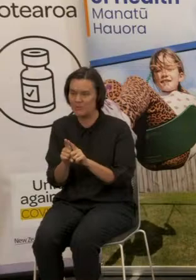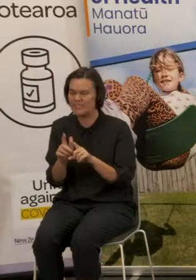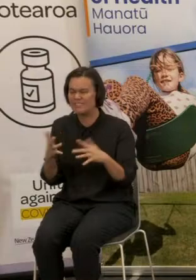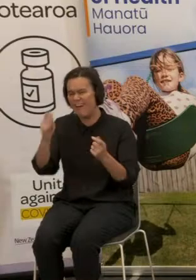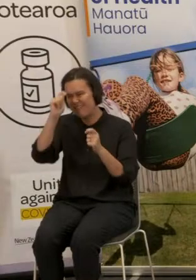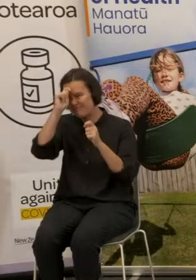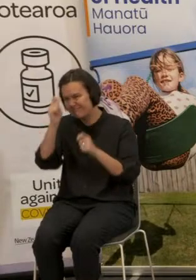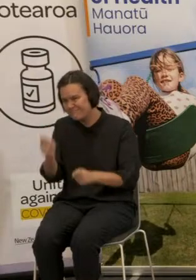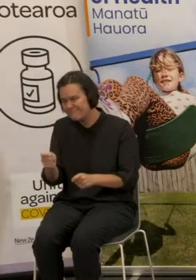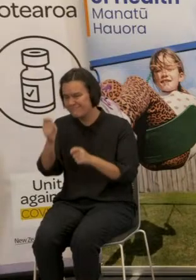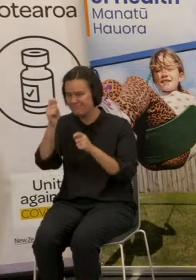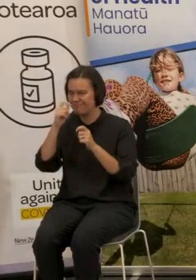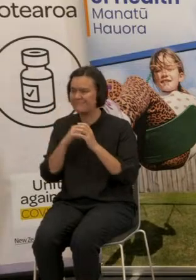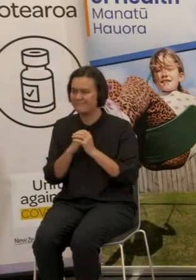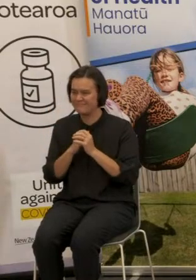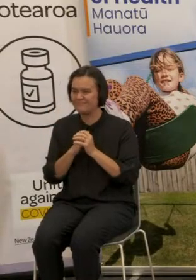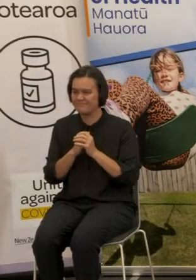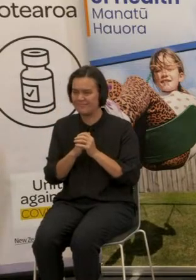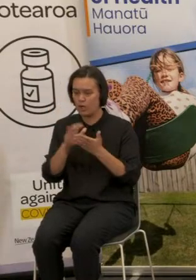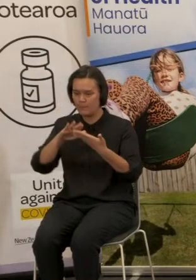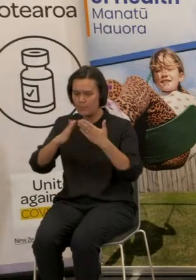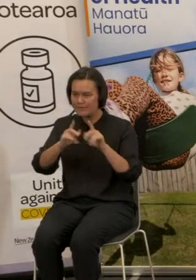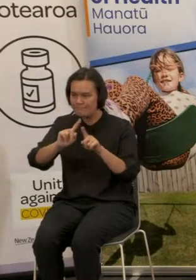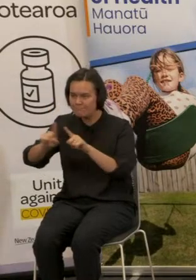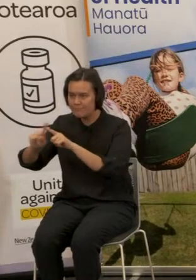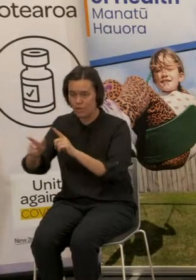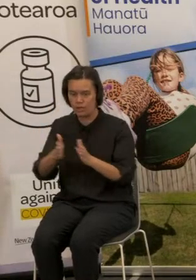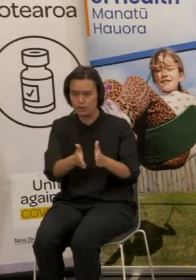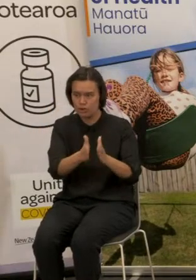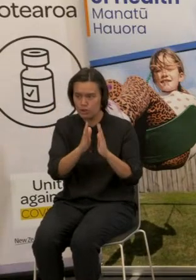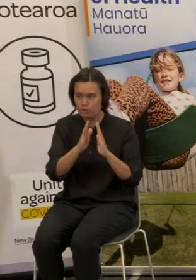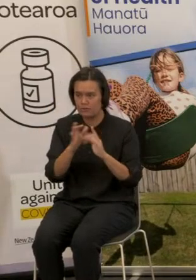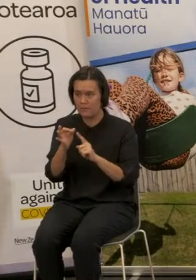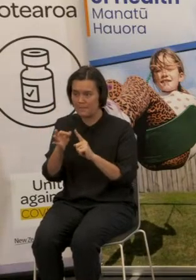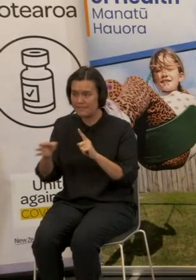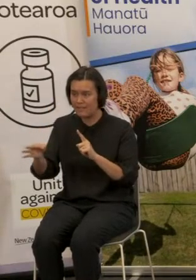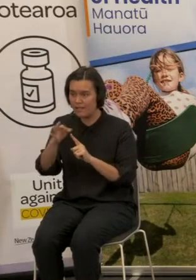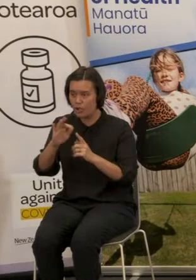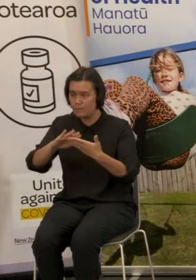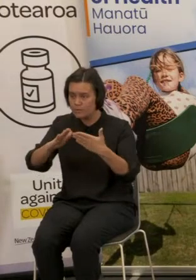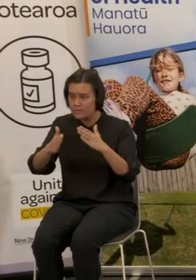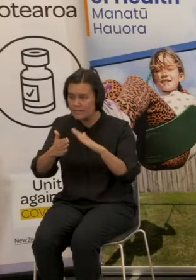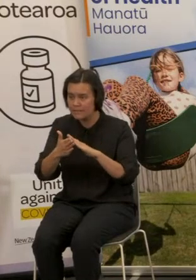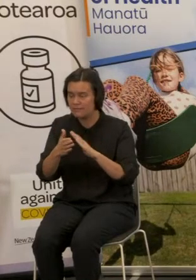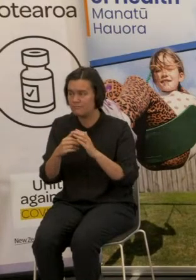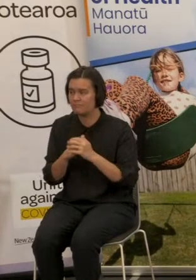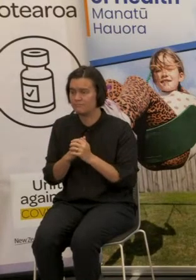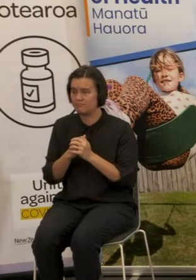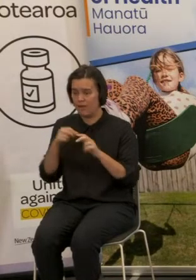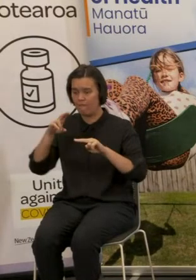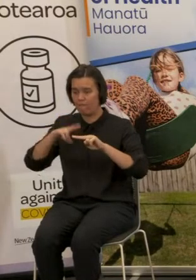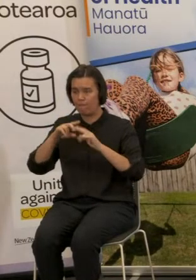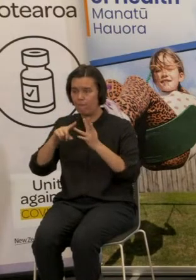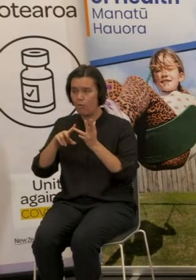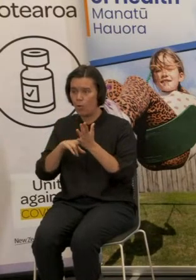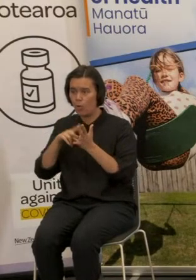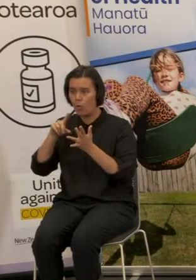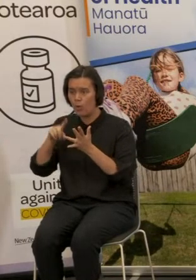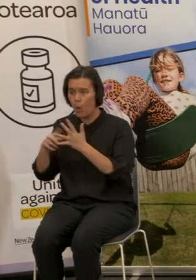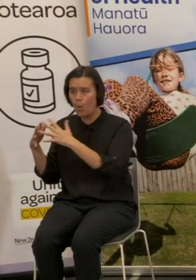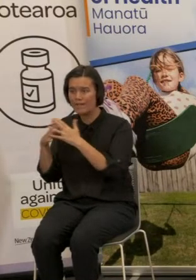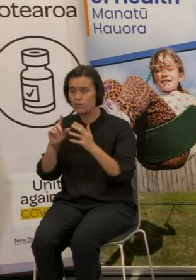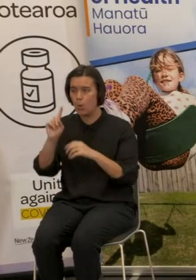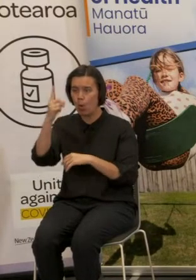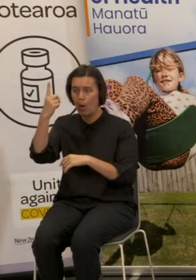around the country, our churches, our Pacific organisations, you know, our big organisations like Whunu in the Western Auckland and